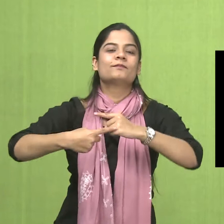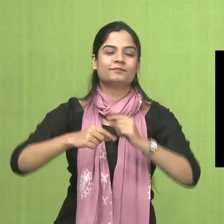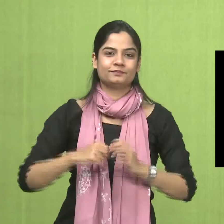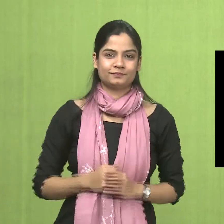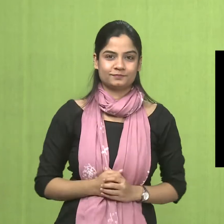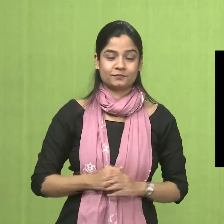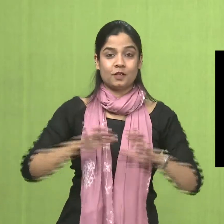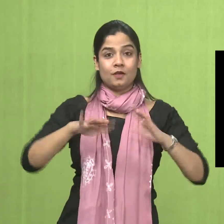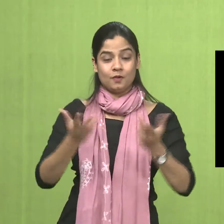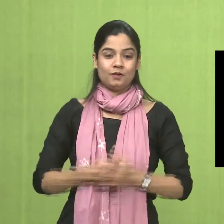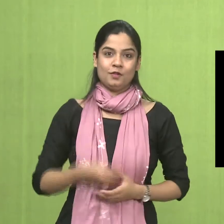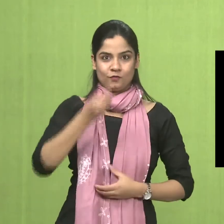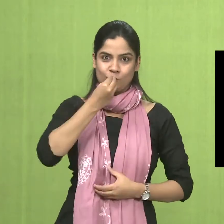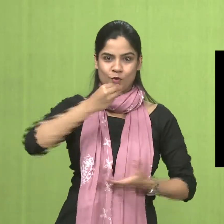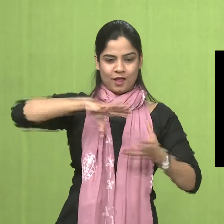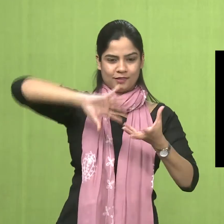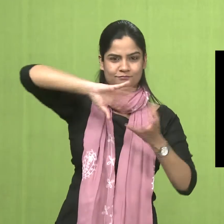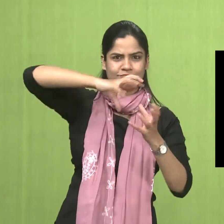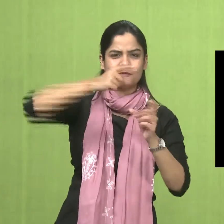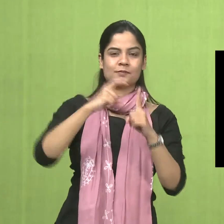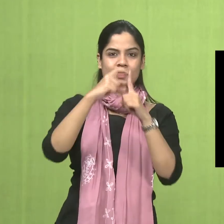on a daily basis can be kept close to you.